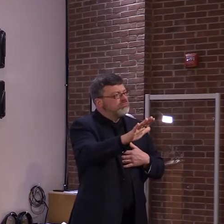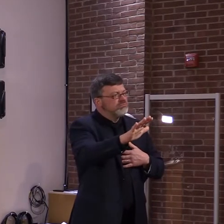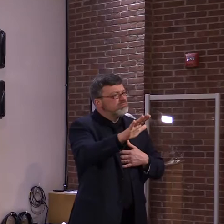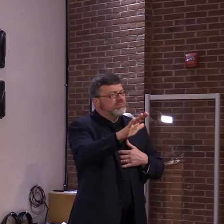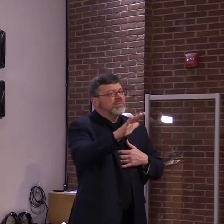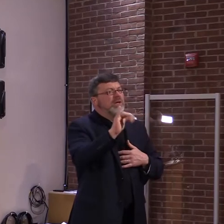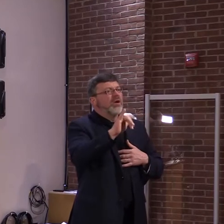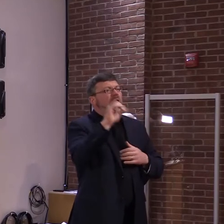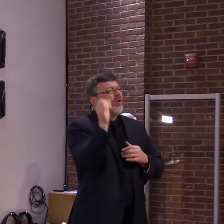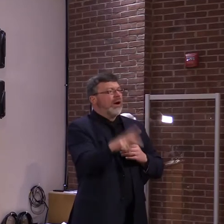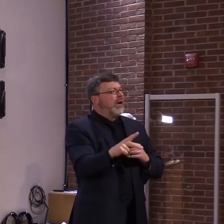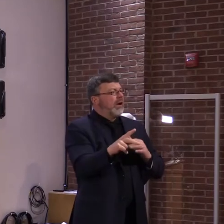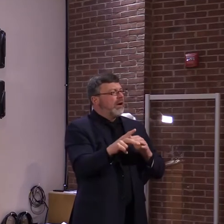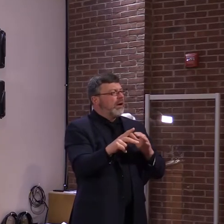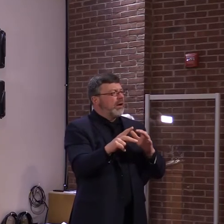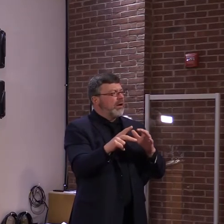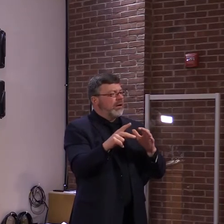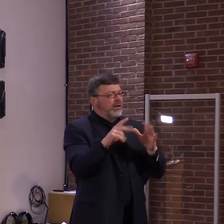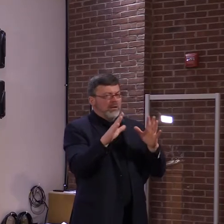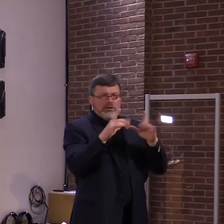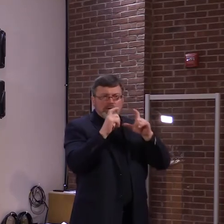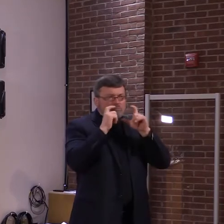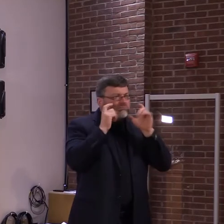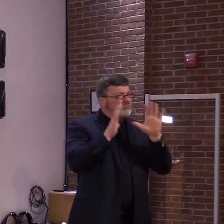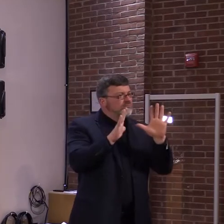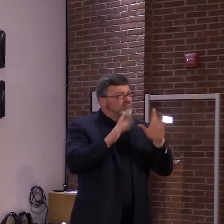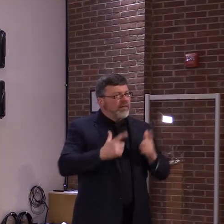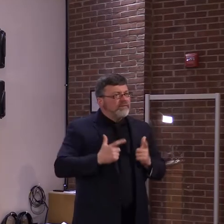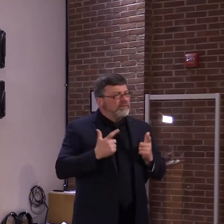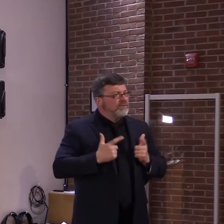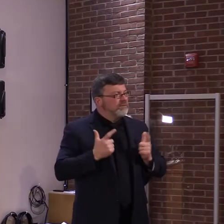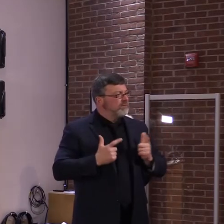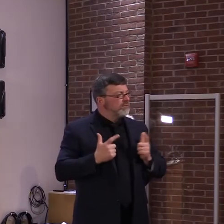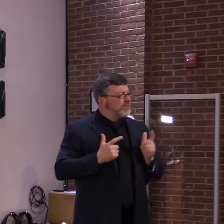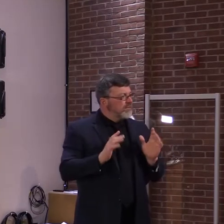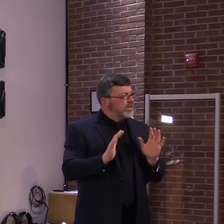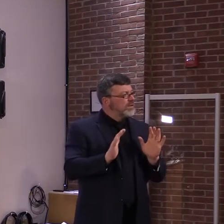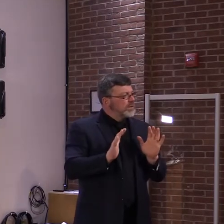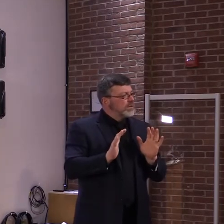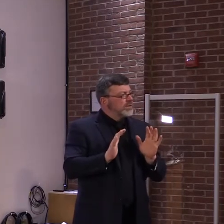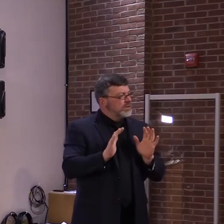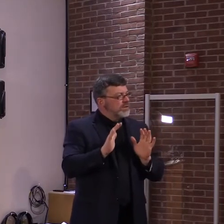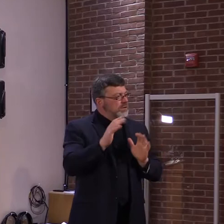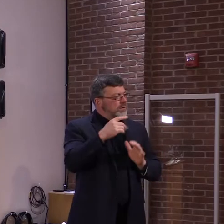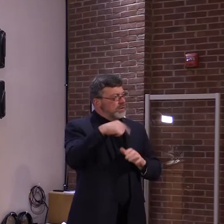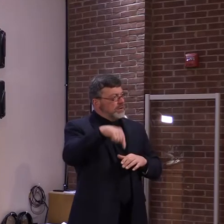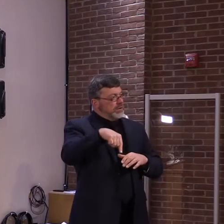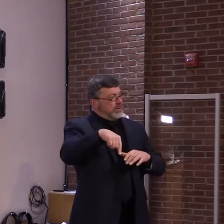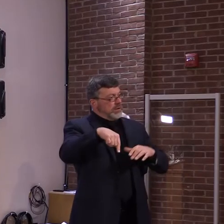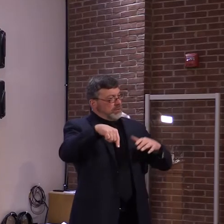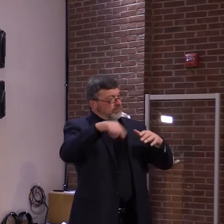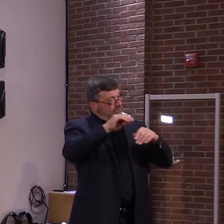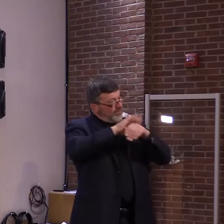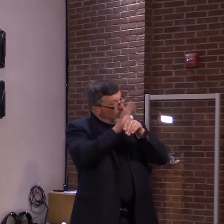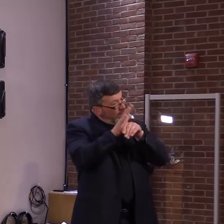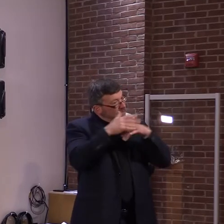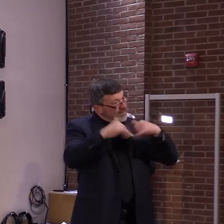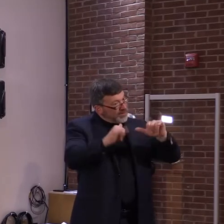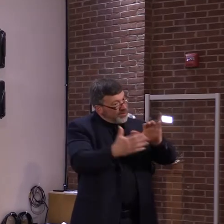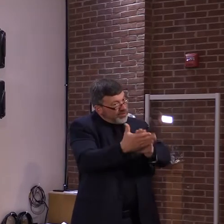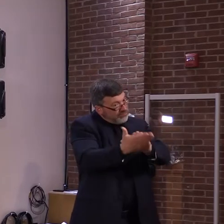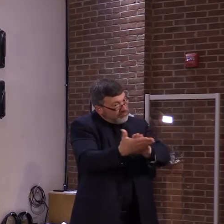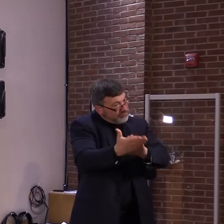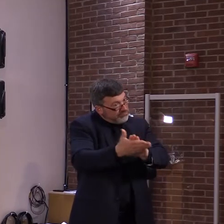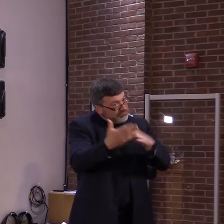you're doing. As I said, vaccination progress is good, but we're not quite there yet. But to everyone, we